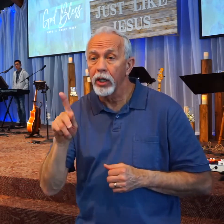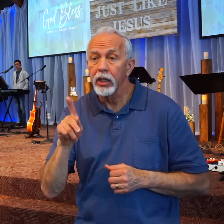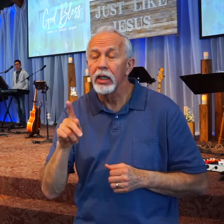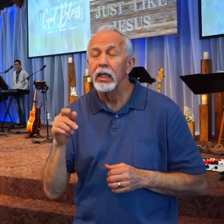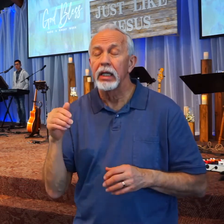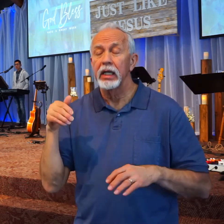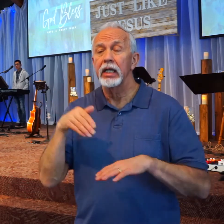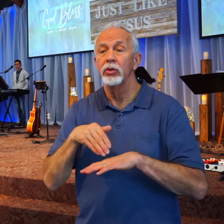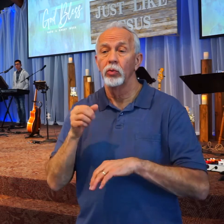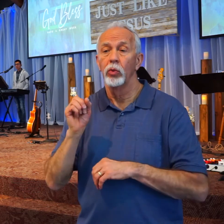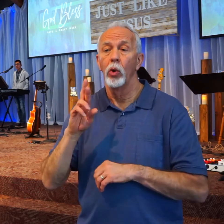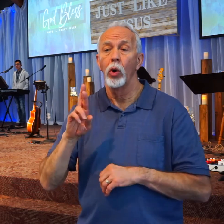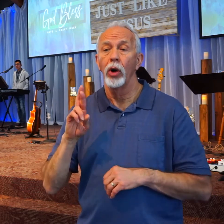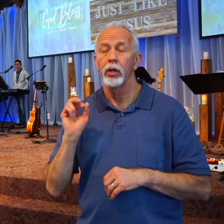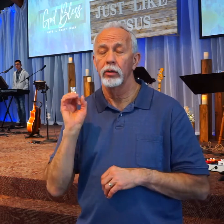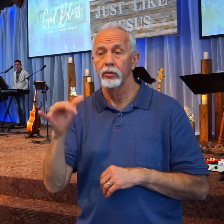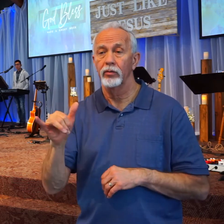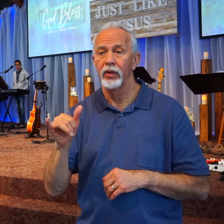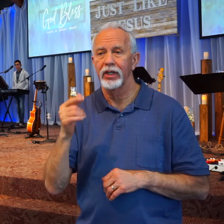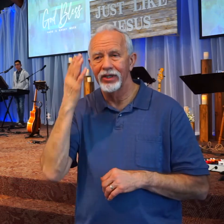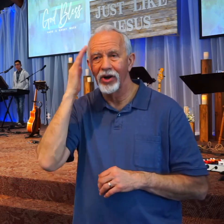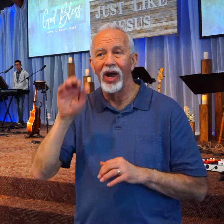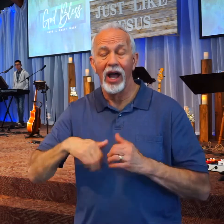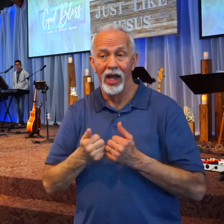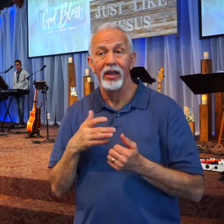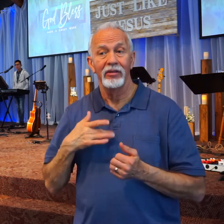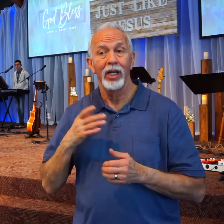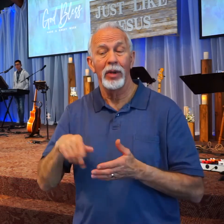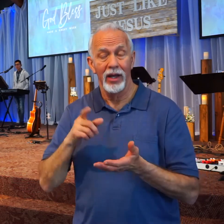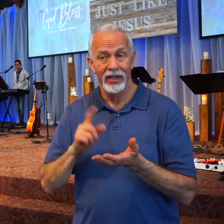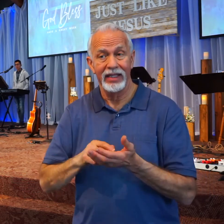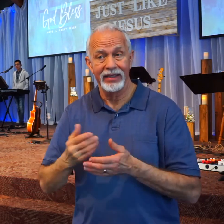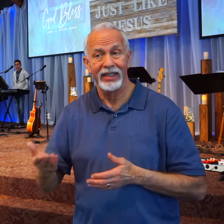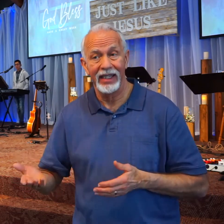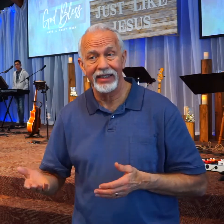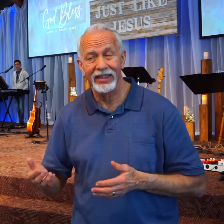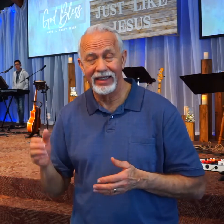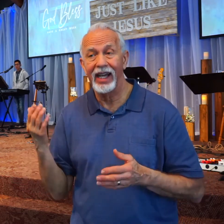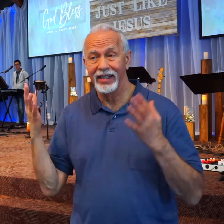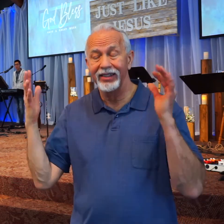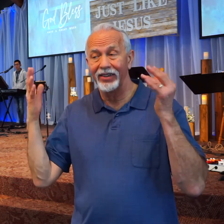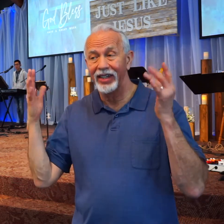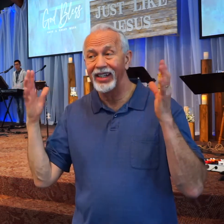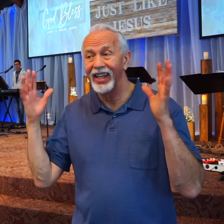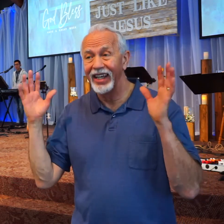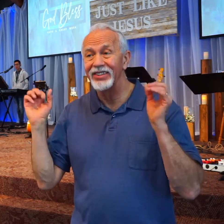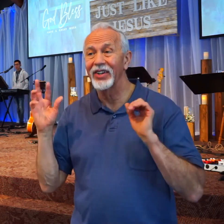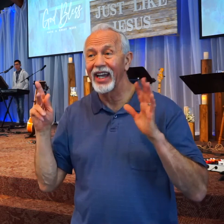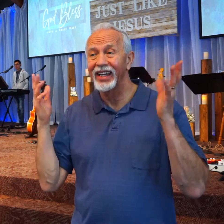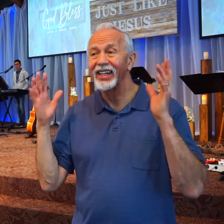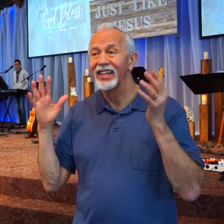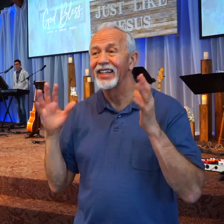in Roy. Now, you know how I feel about these things. Yeah, go ahead. Go ahead.